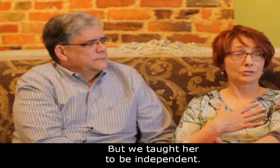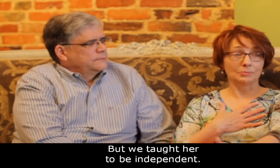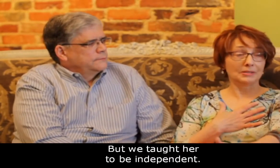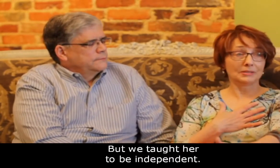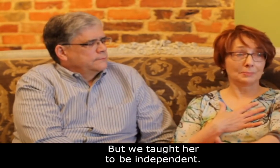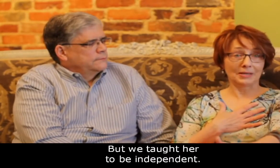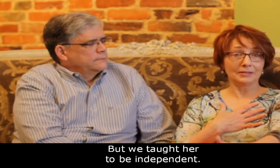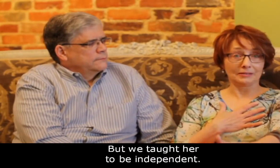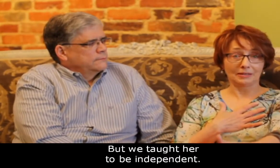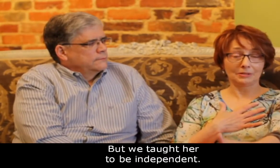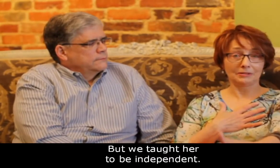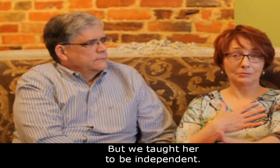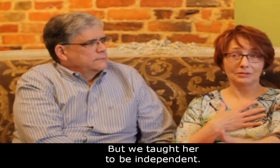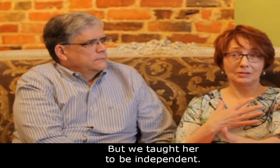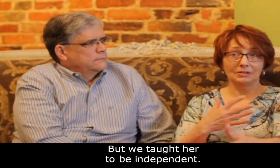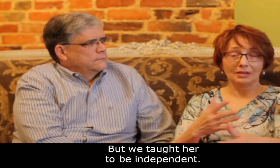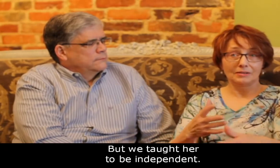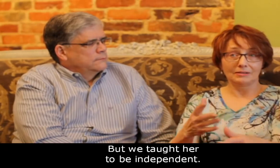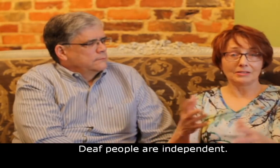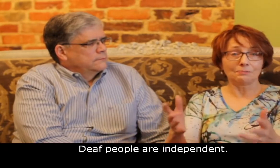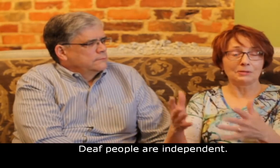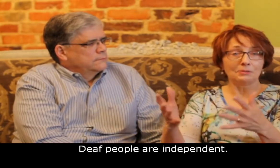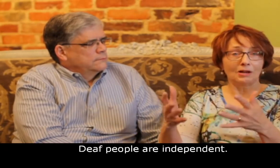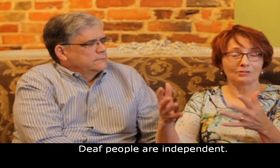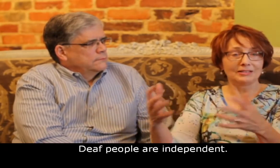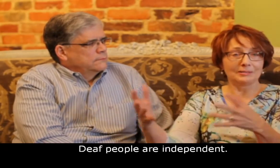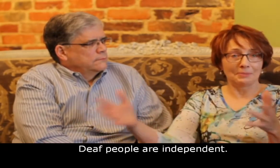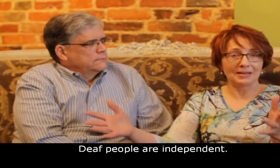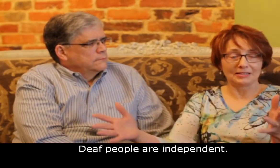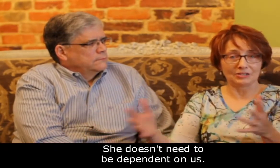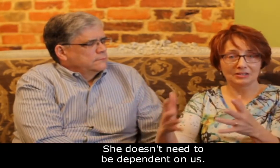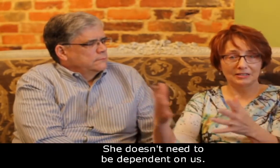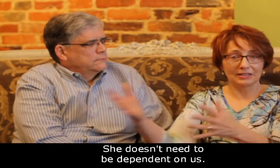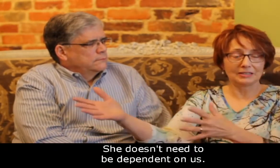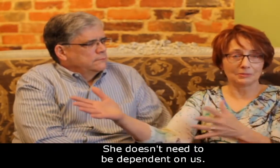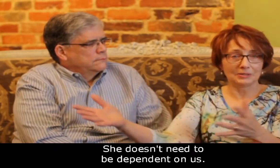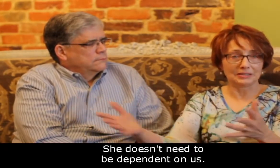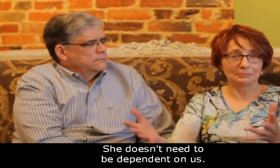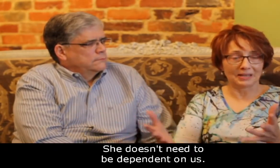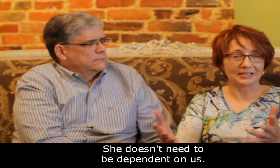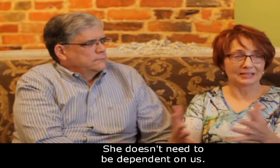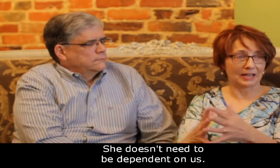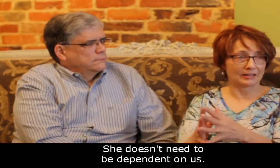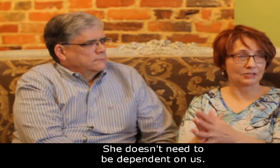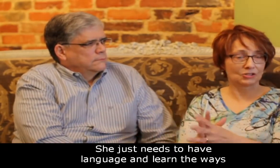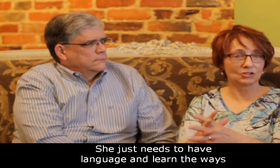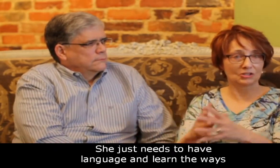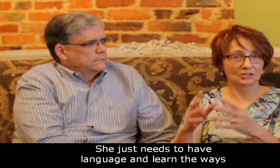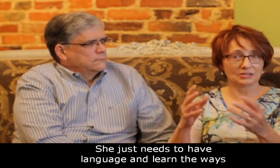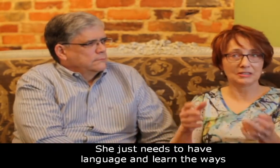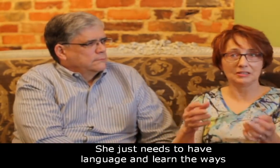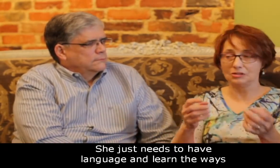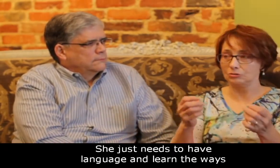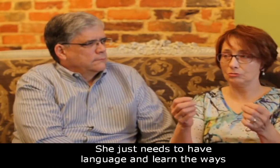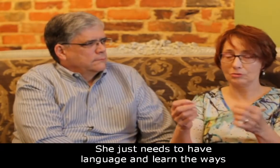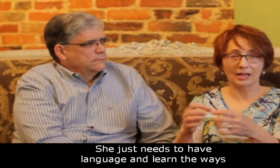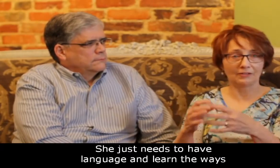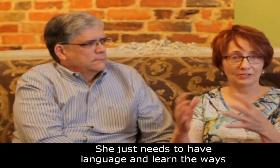be independent. I mean, deaf people are independent. She doesn't need to be dependent on us. She just needed to have